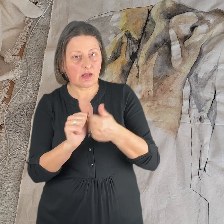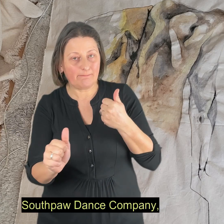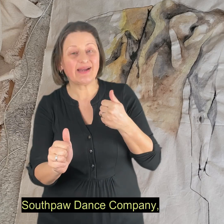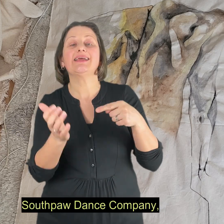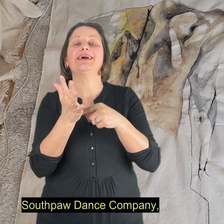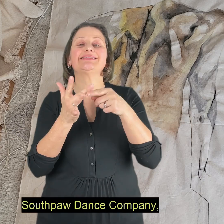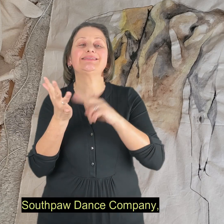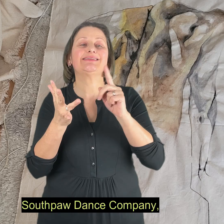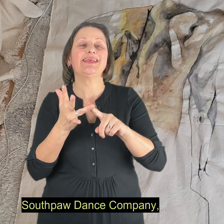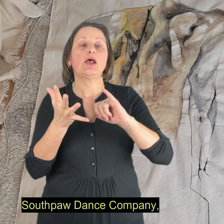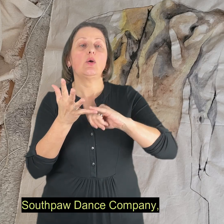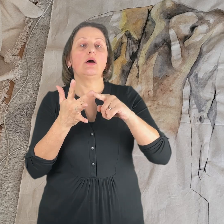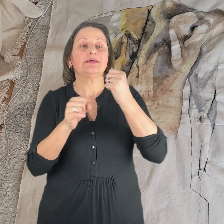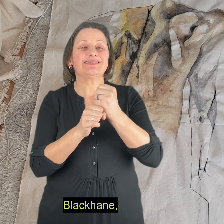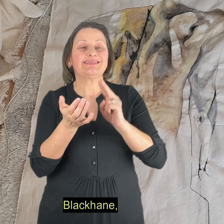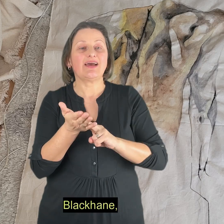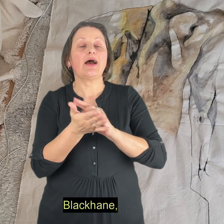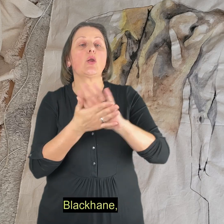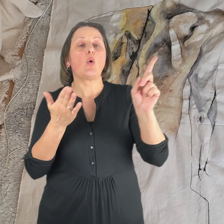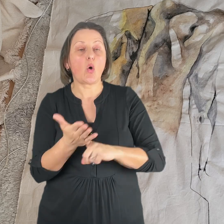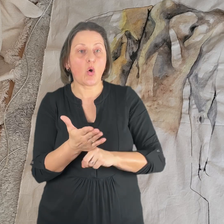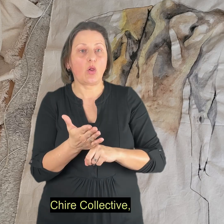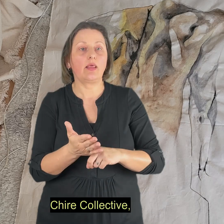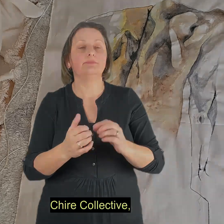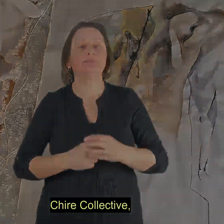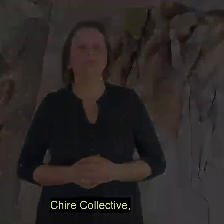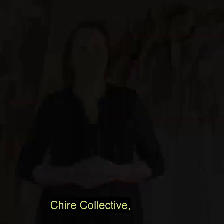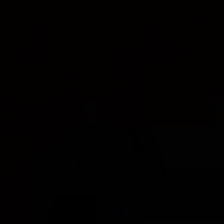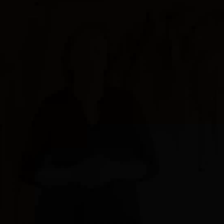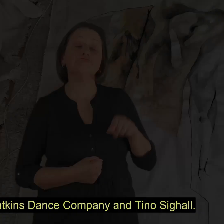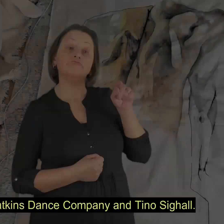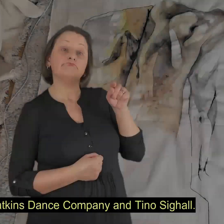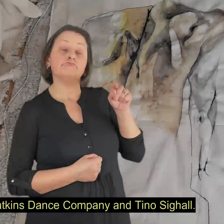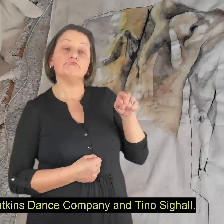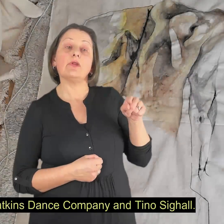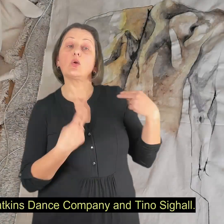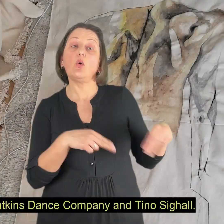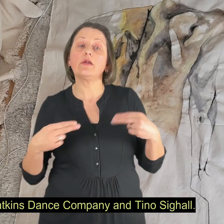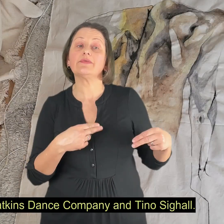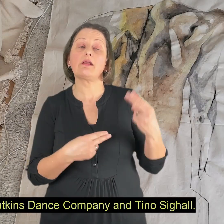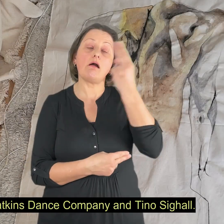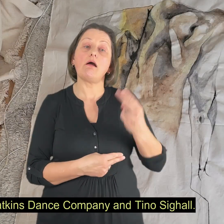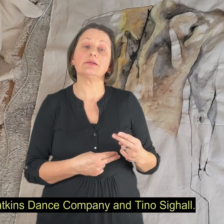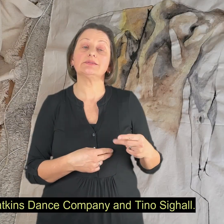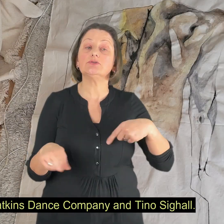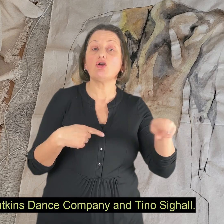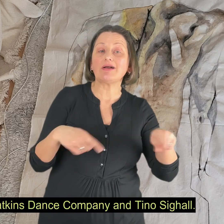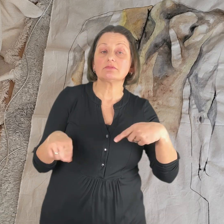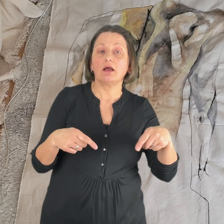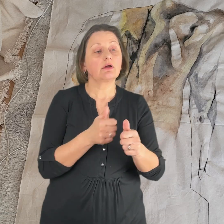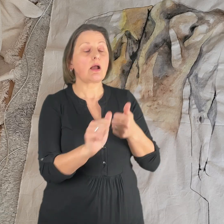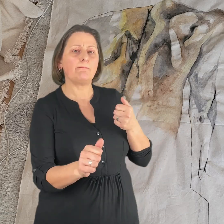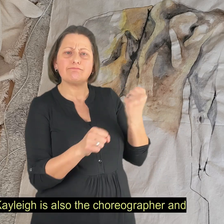Music, Southpaw Dance Company, Blackhane, Chaya Collective, Watkins Dance Company, and Tino